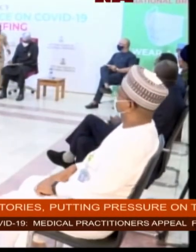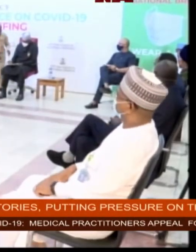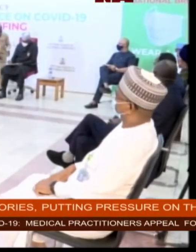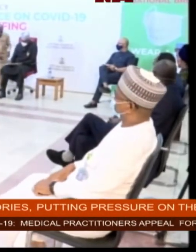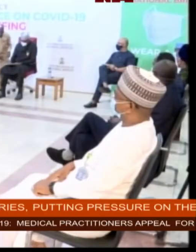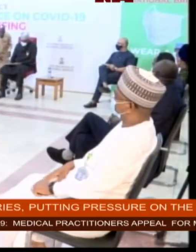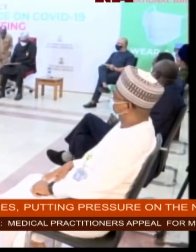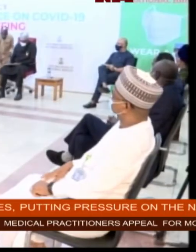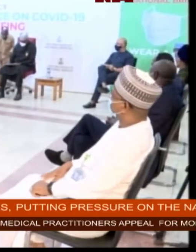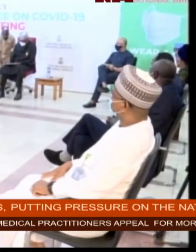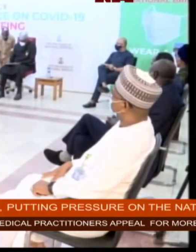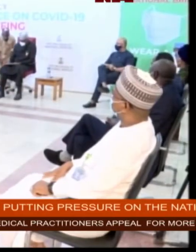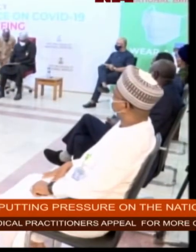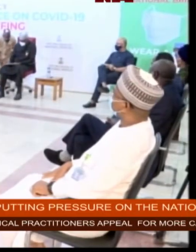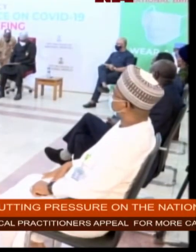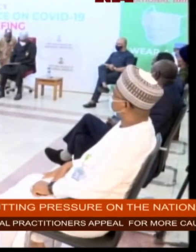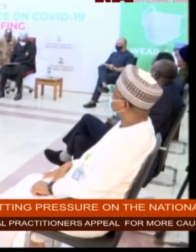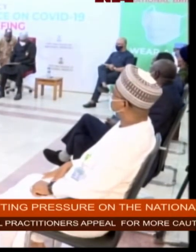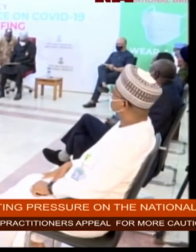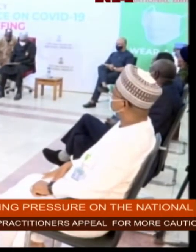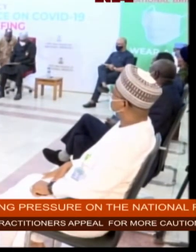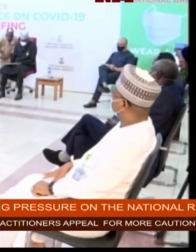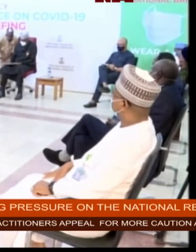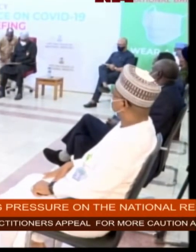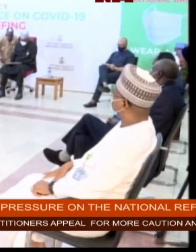Thank you very much. The question is from